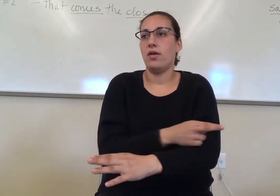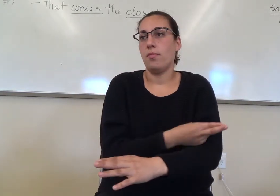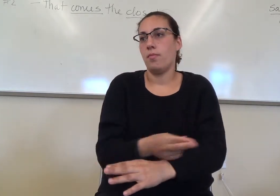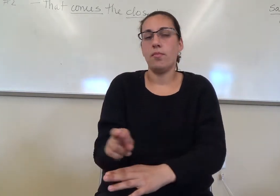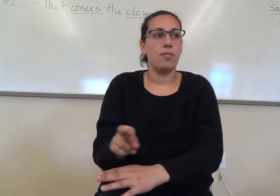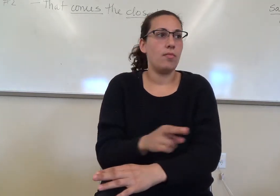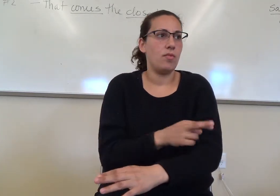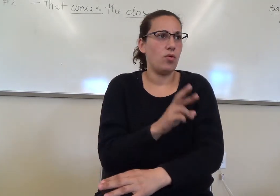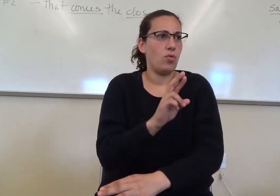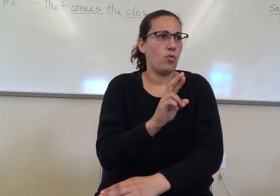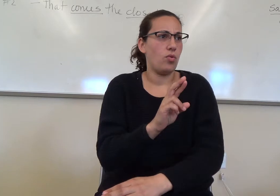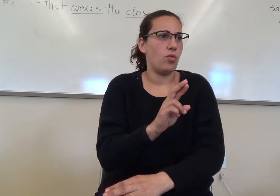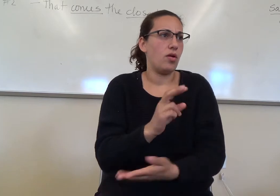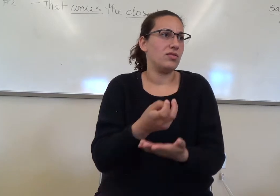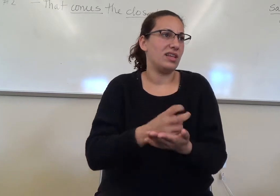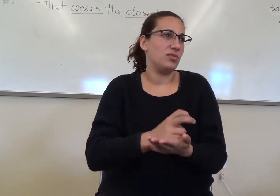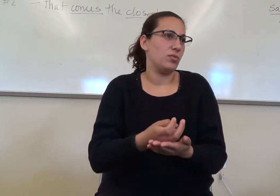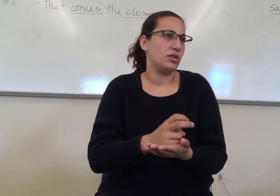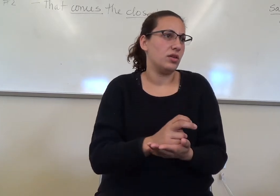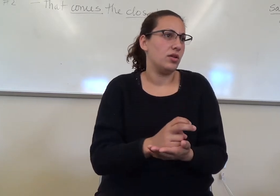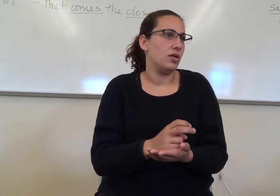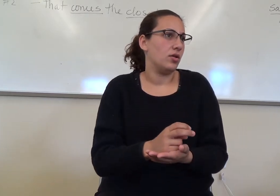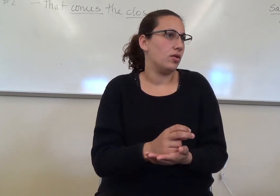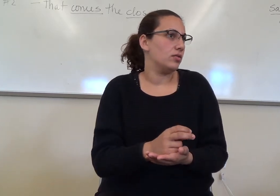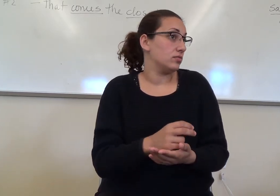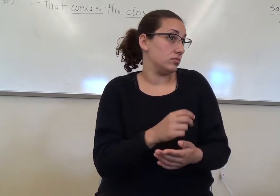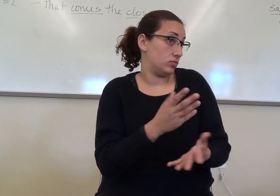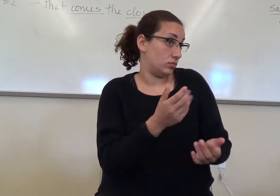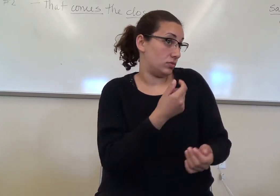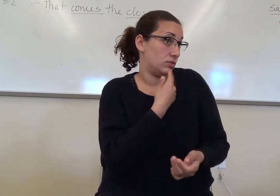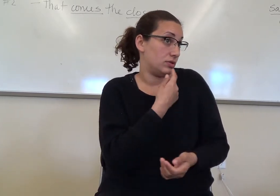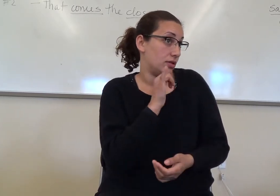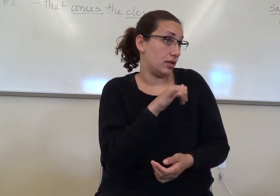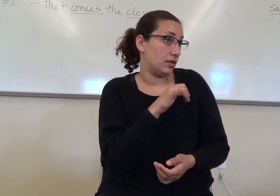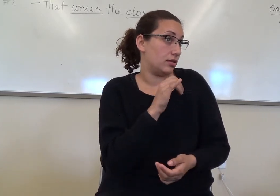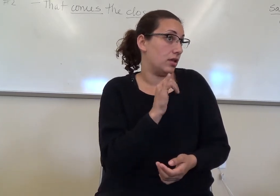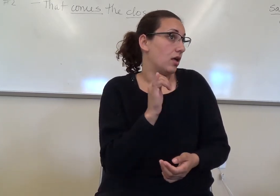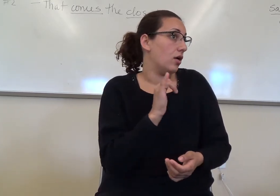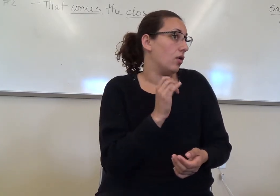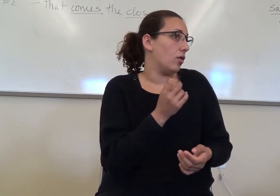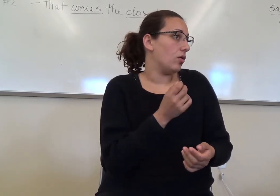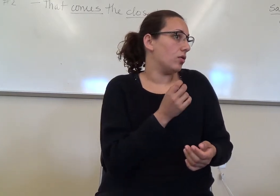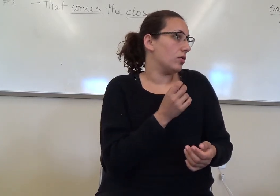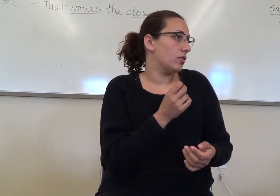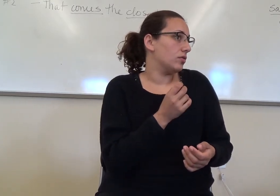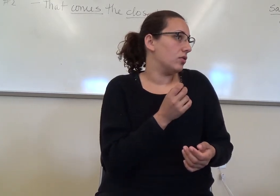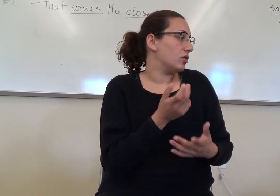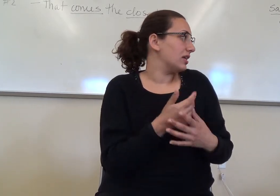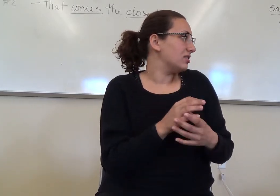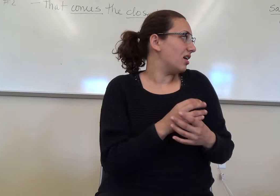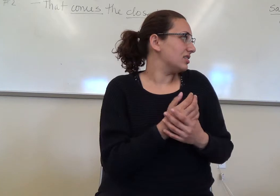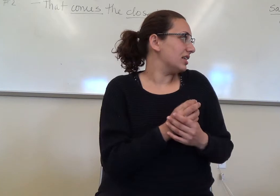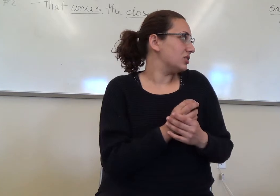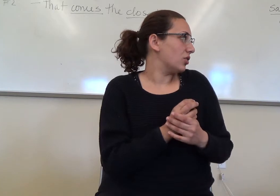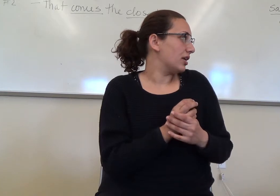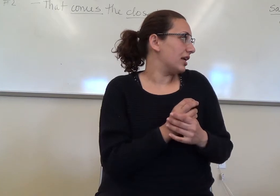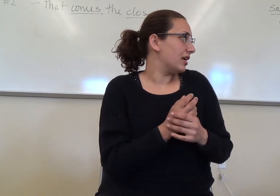and personal belief. Yeah. So what is it telling us about sleep disorders? Or like tossing and turning,